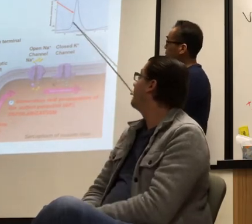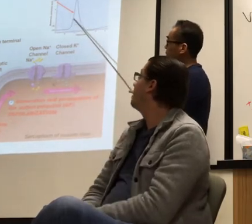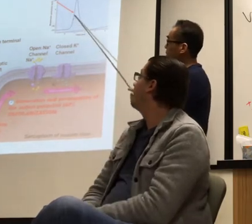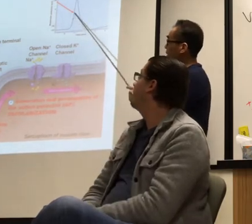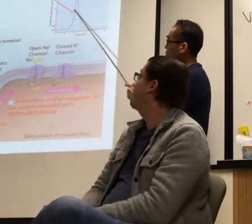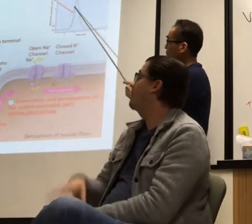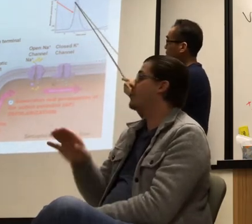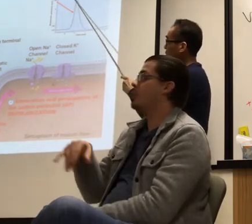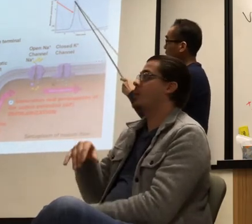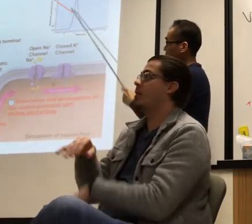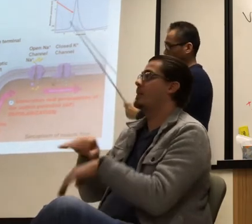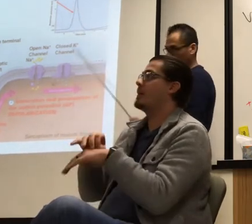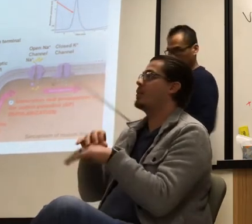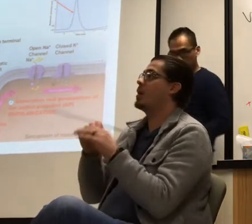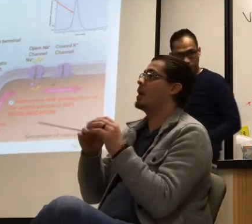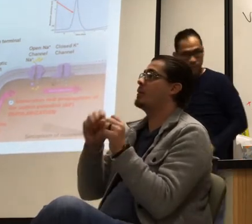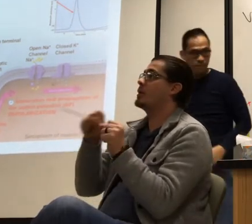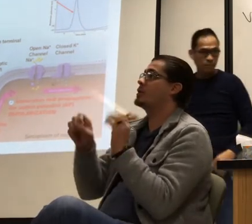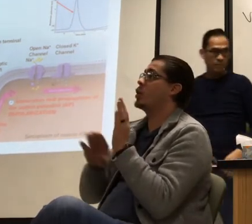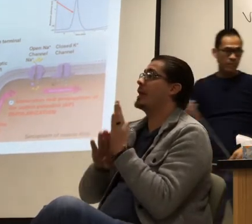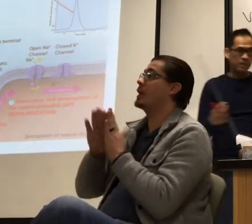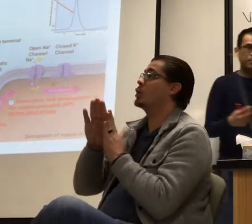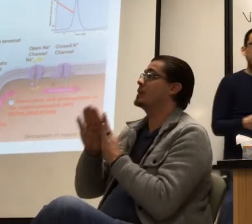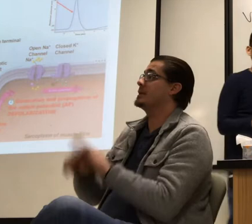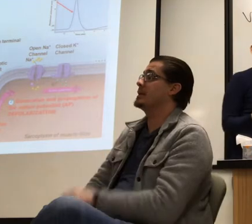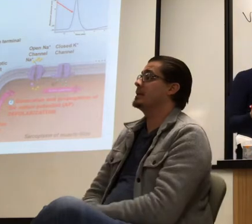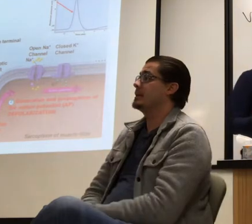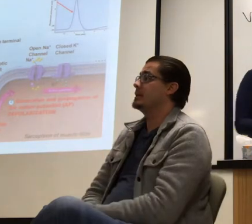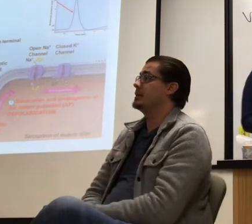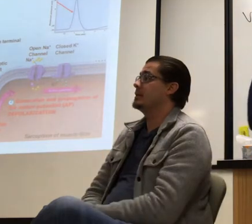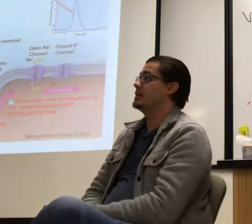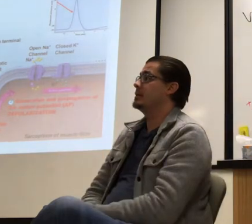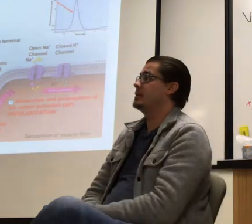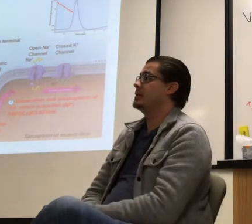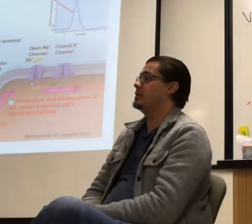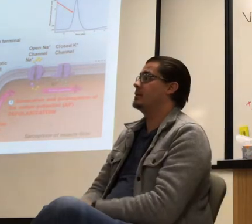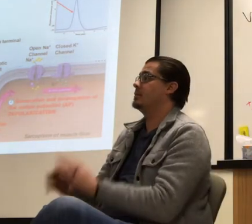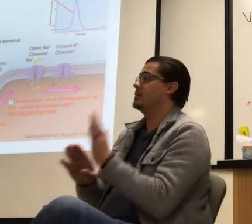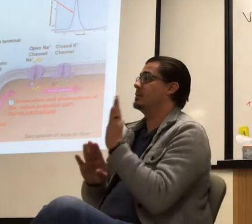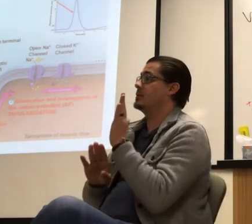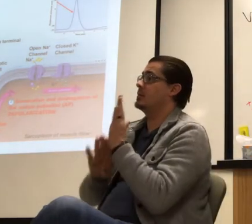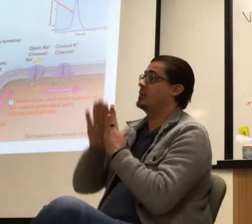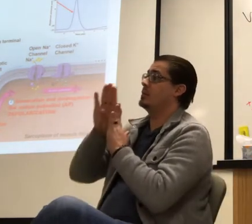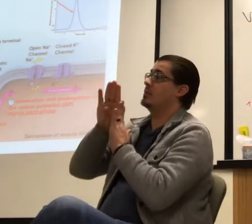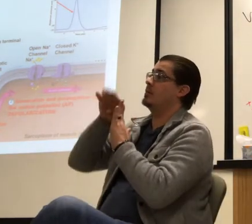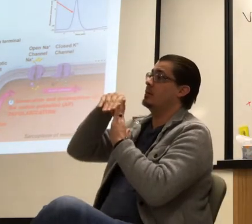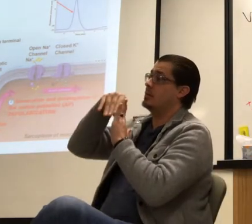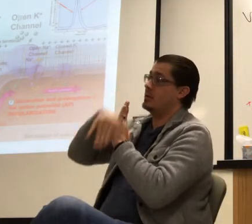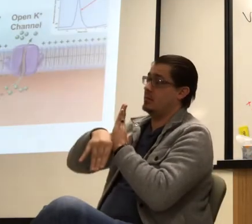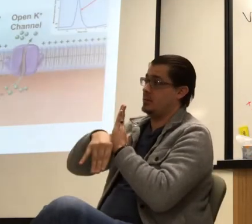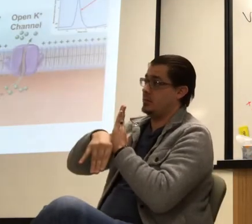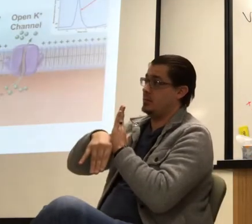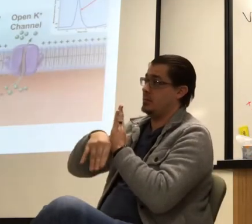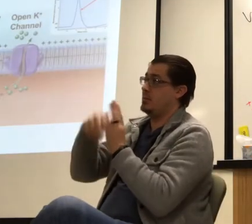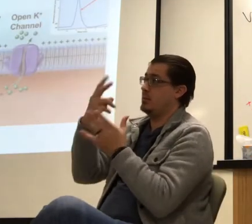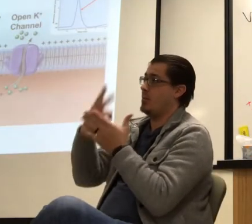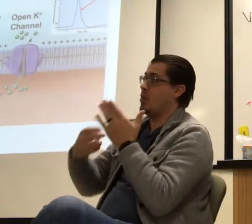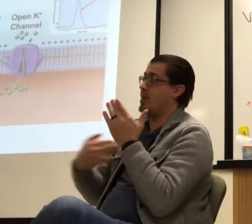where the membrane potential is increasing. A spike has two sides, the side that rises and the side that falls.